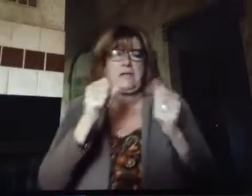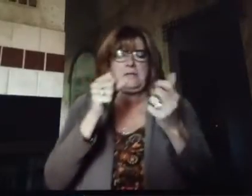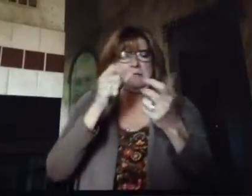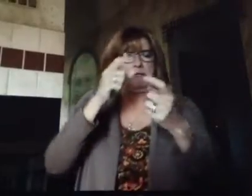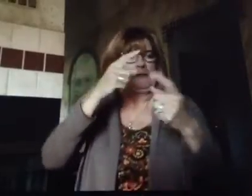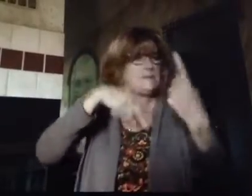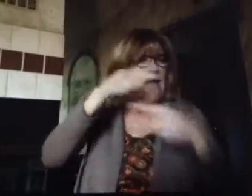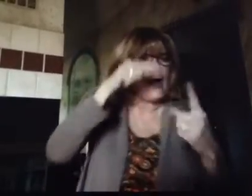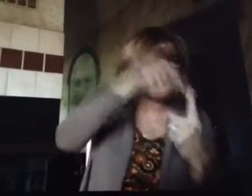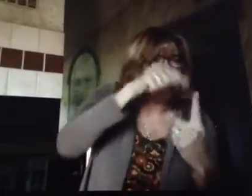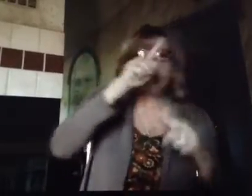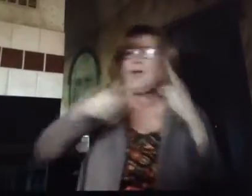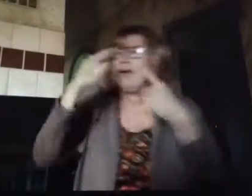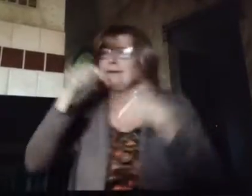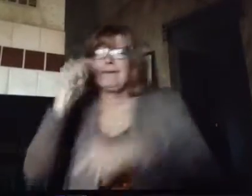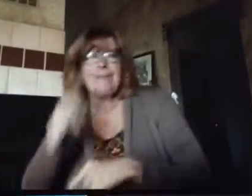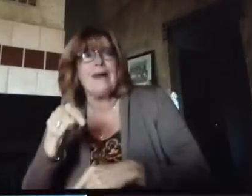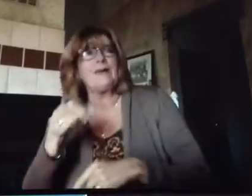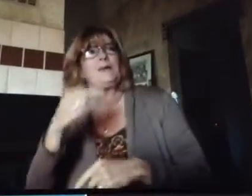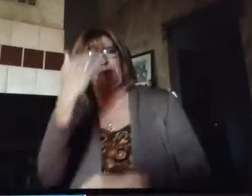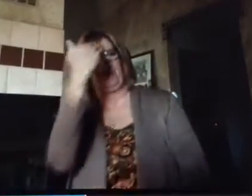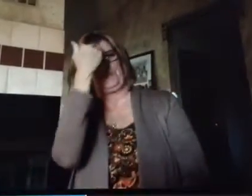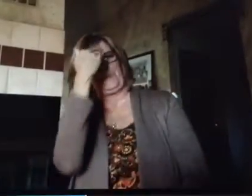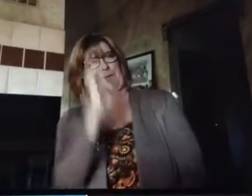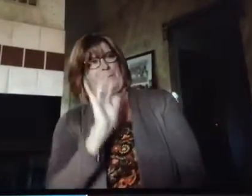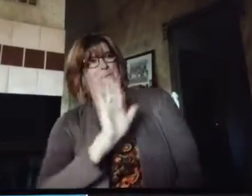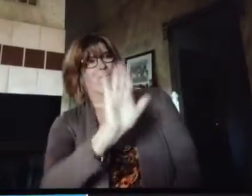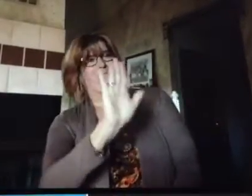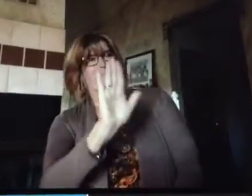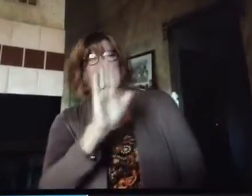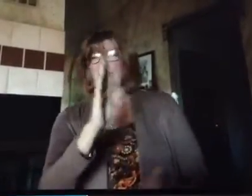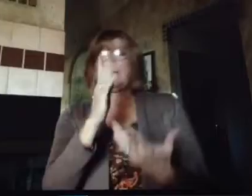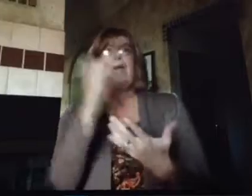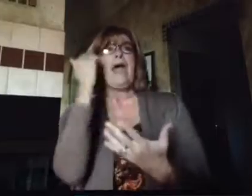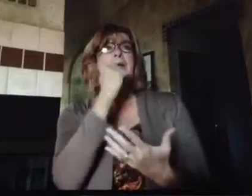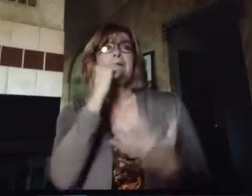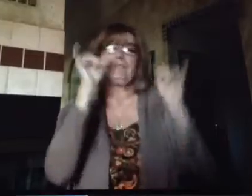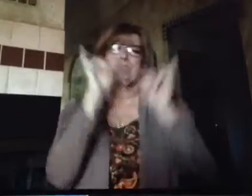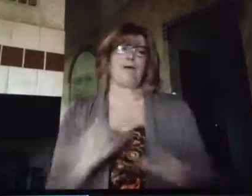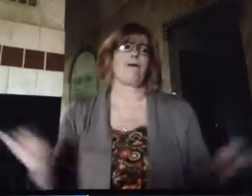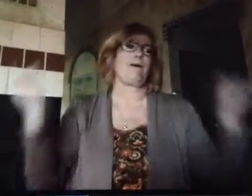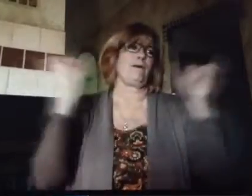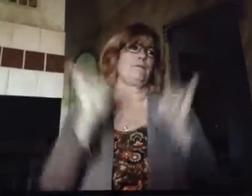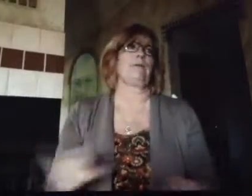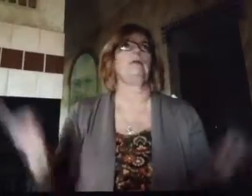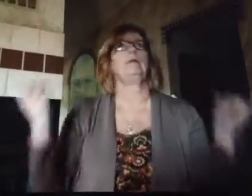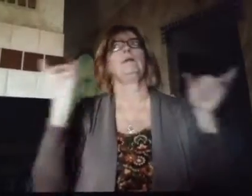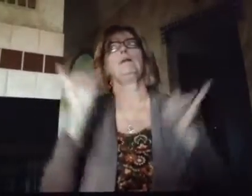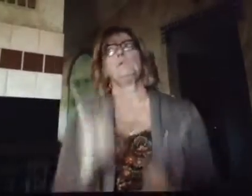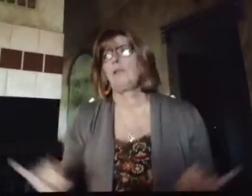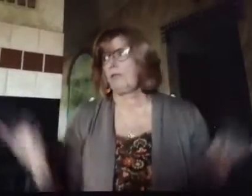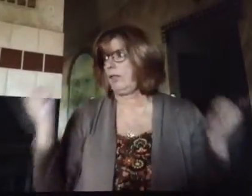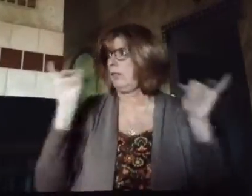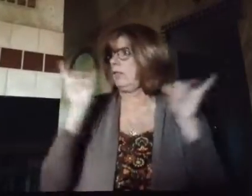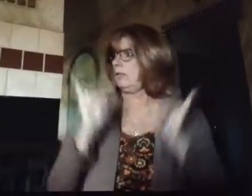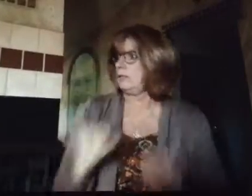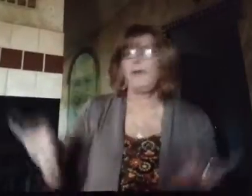know that person's signing and their sign choices and their tendencies. You know them. So it would be the